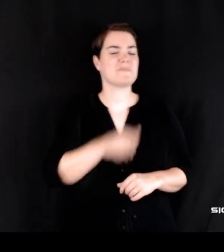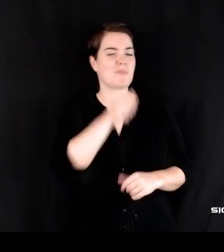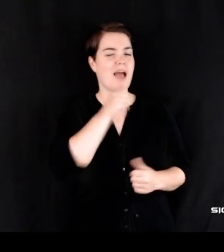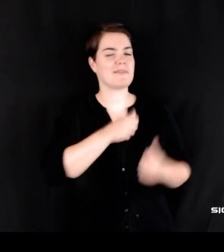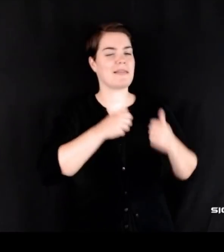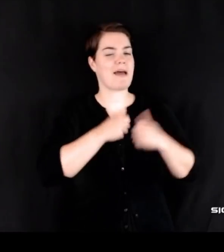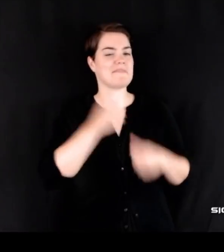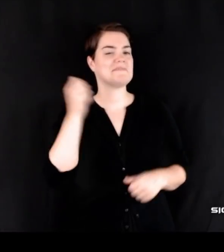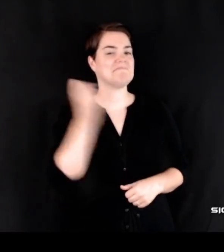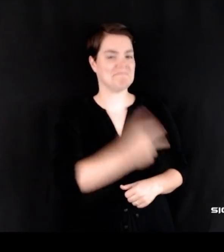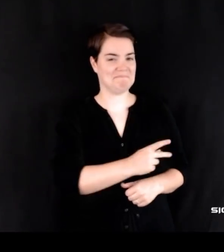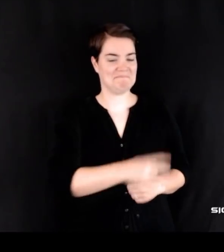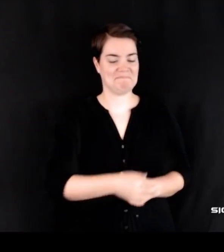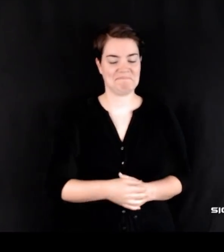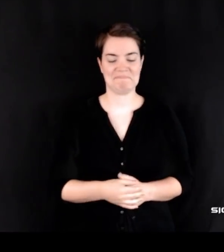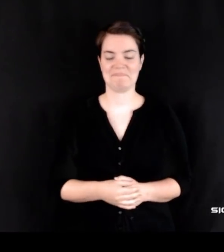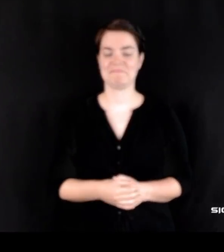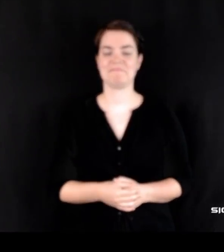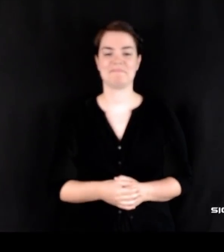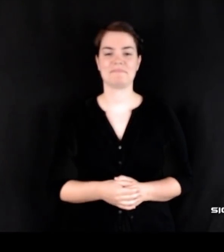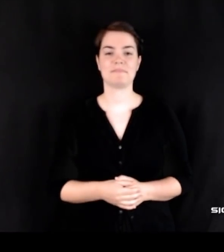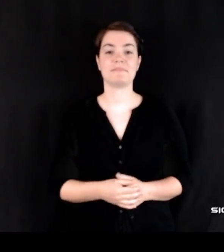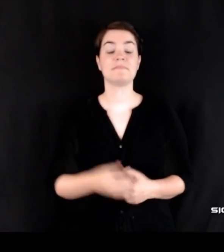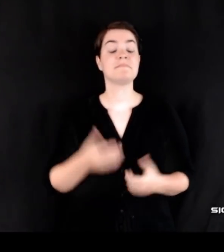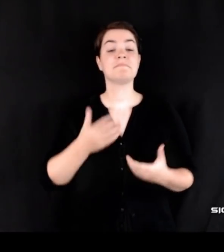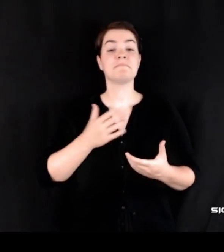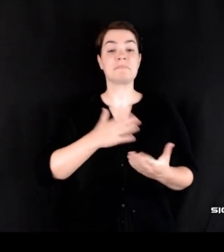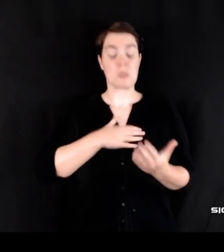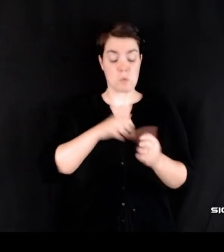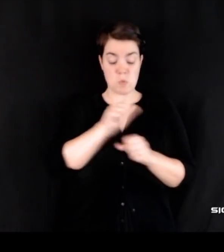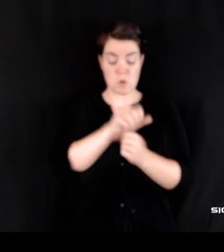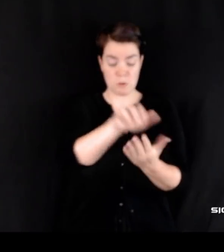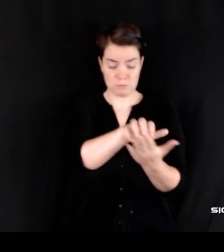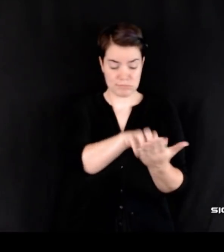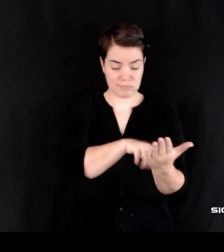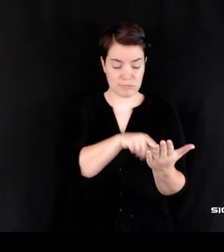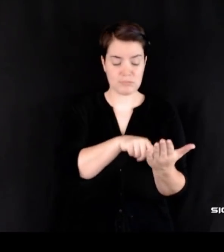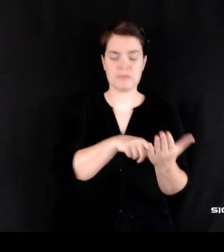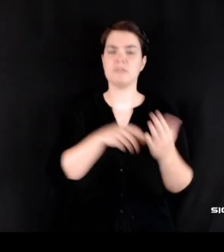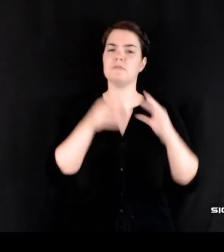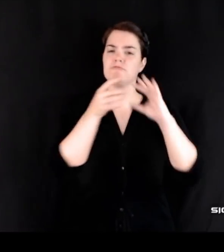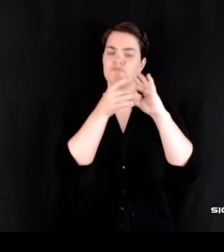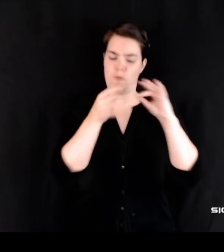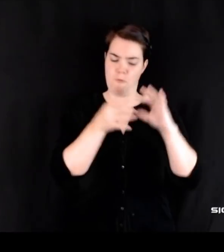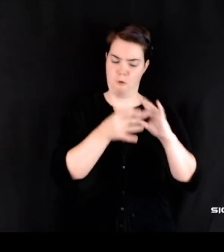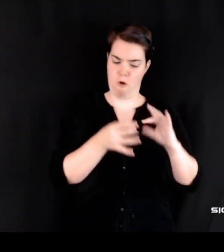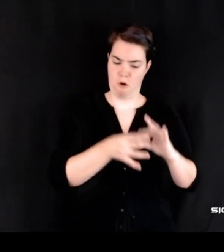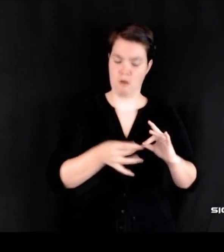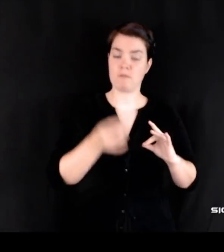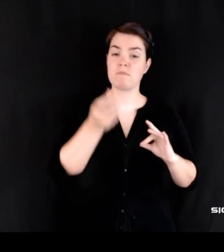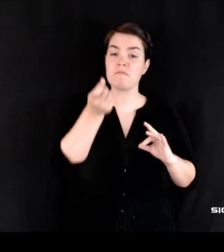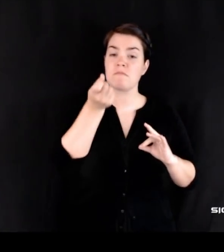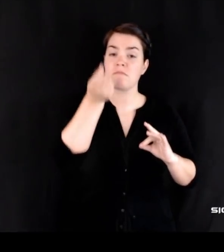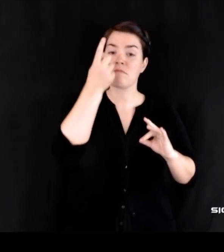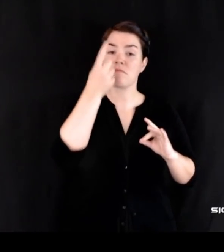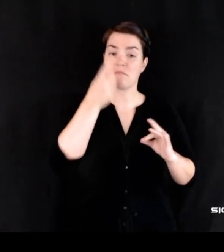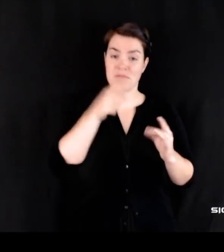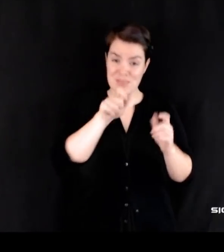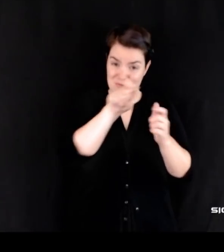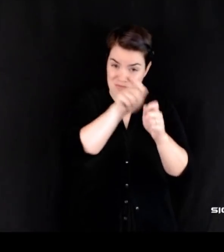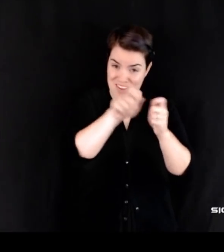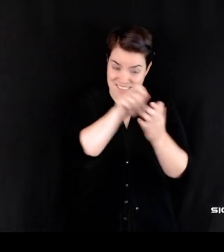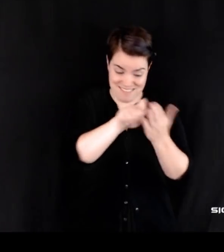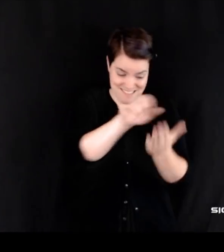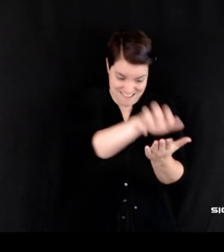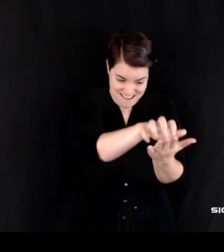few remarks about the results of our work. But beyond these few remarks, it is important that the office's written